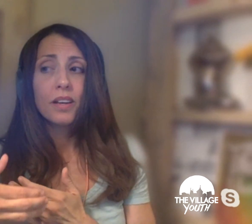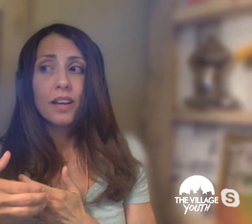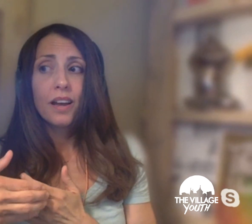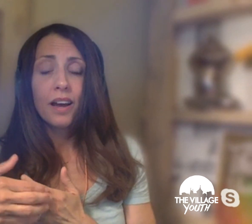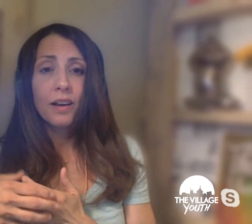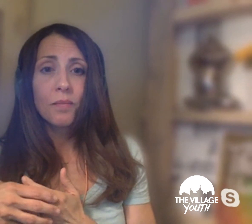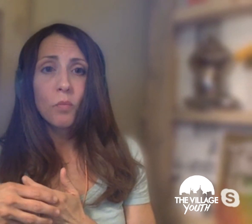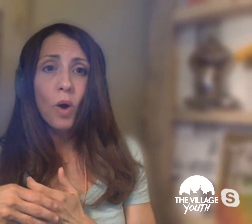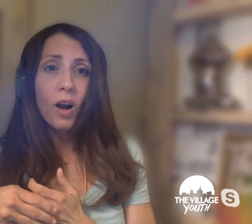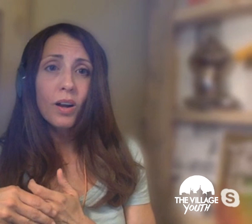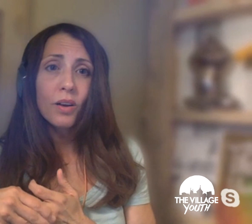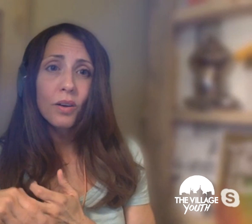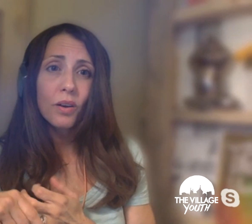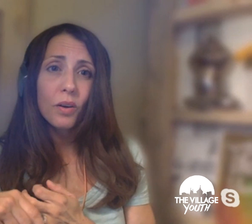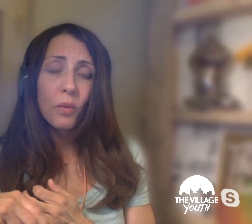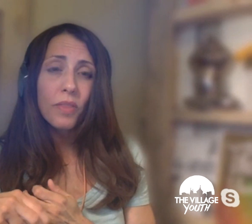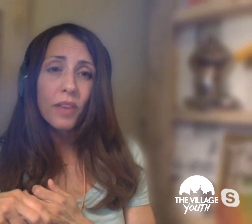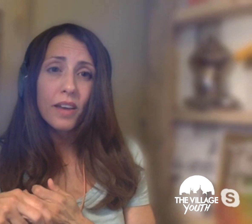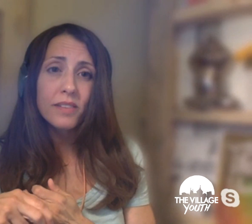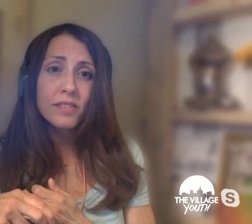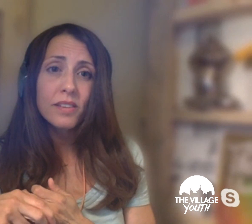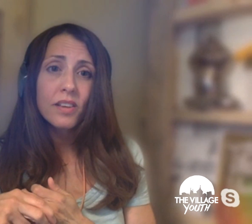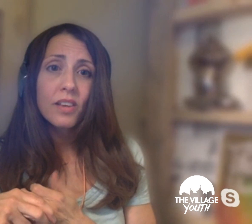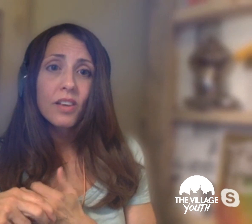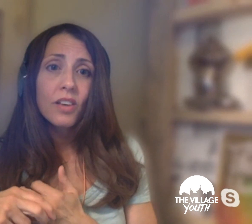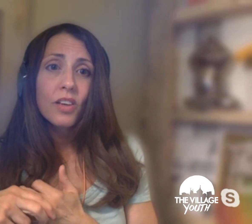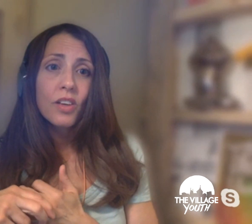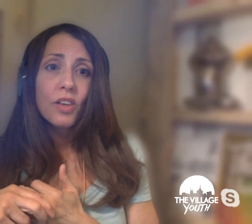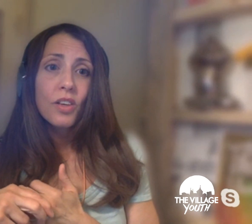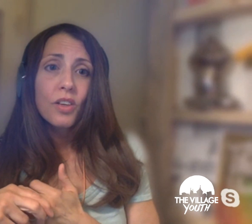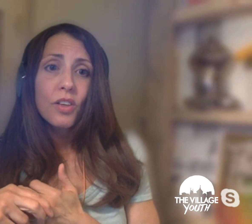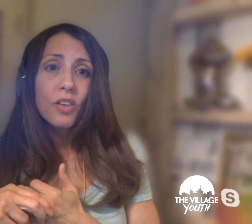to walk with us